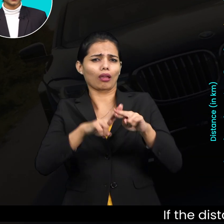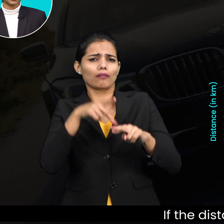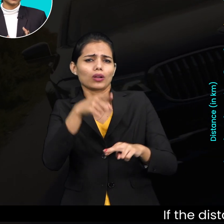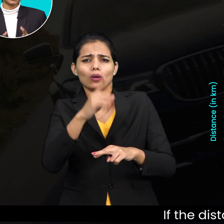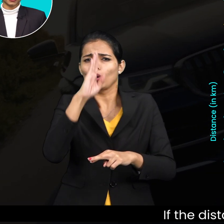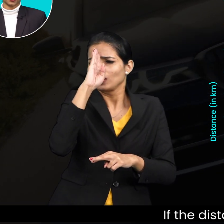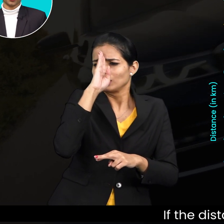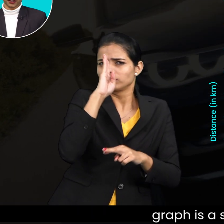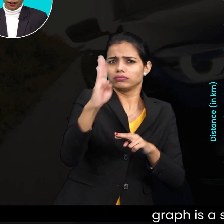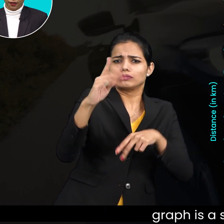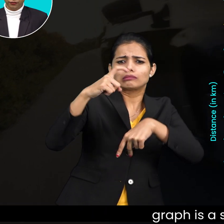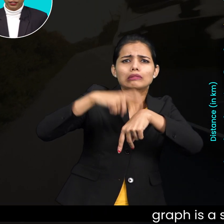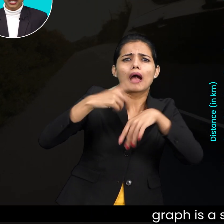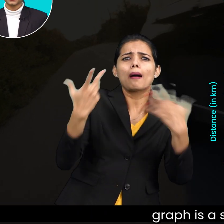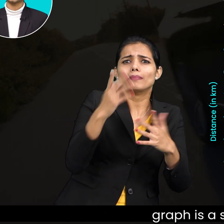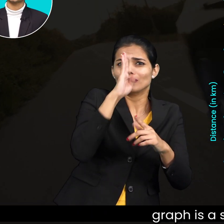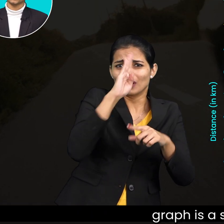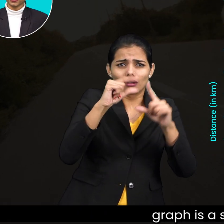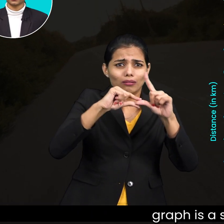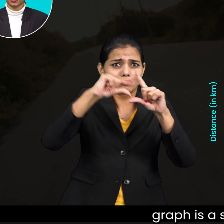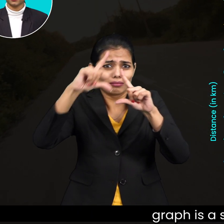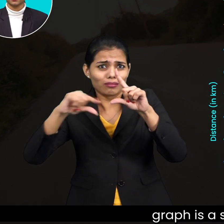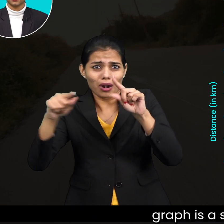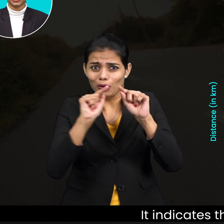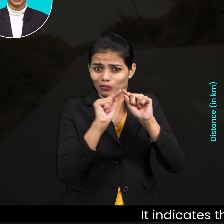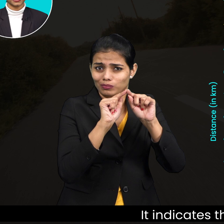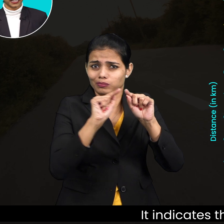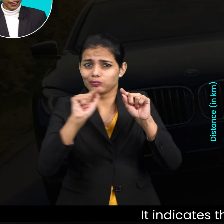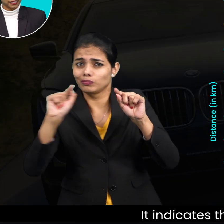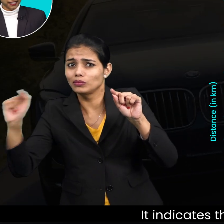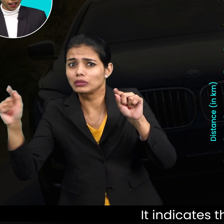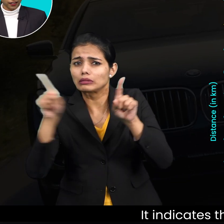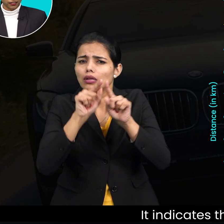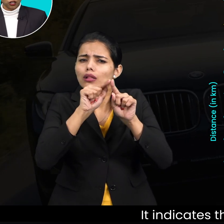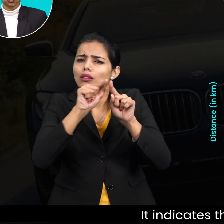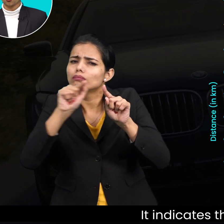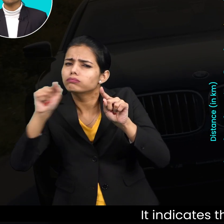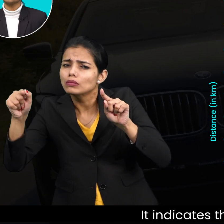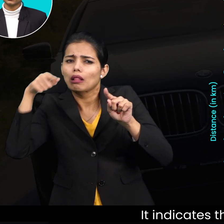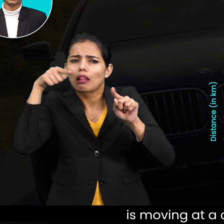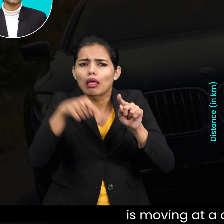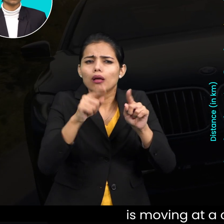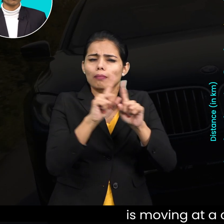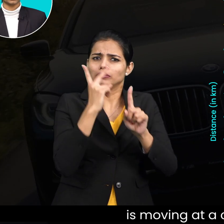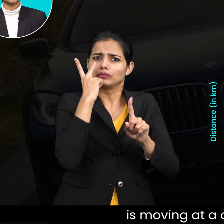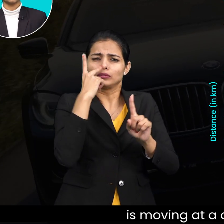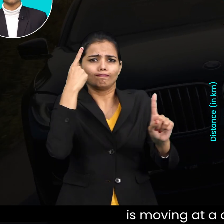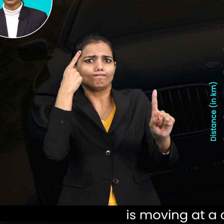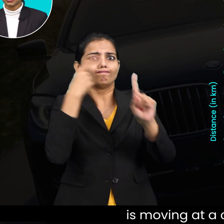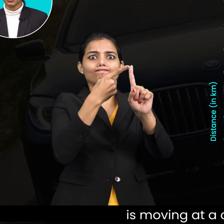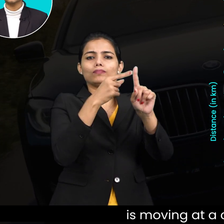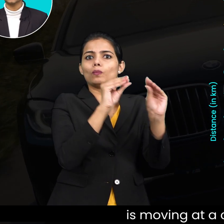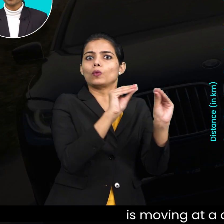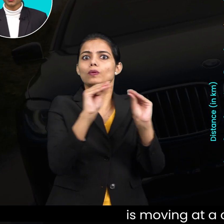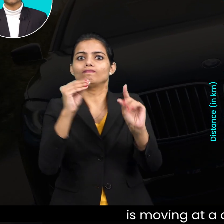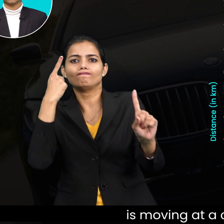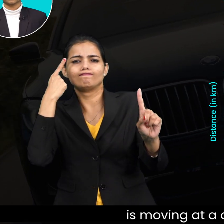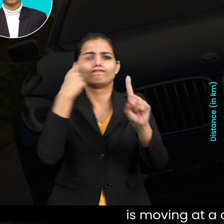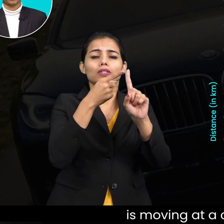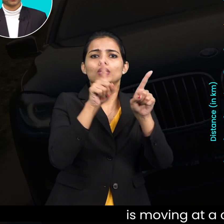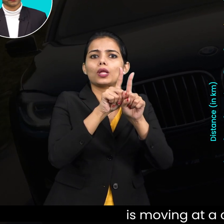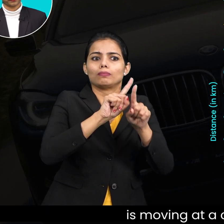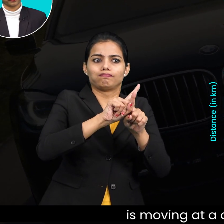If the distance-time graph is a straight line, it indicates that the object is moving at a constant